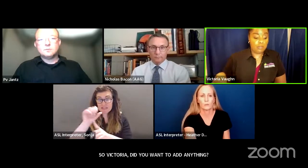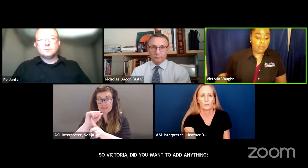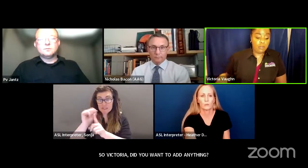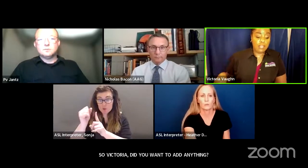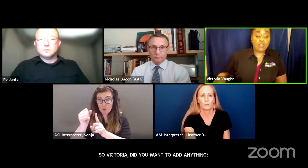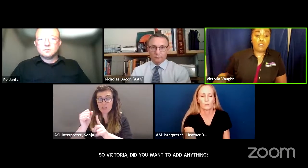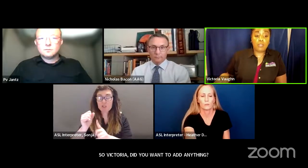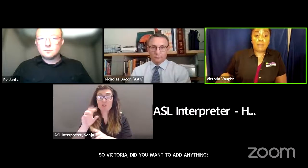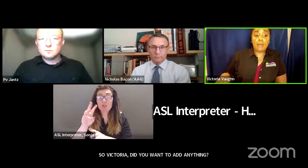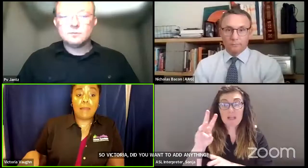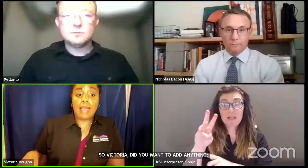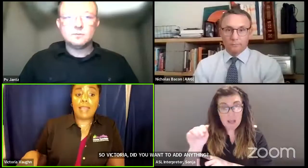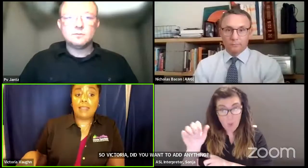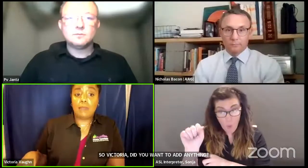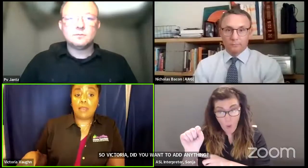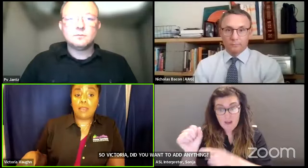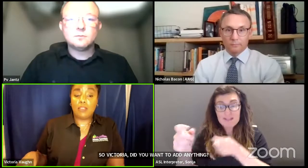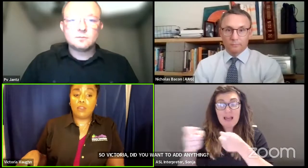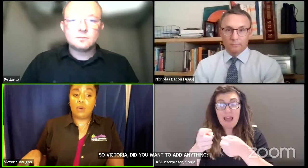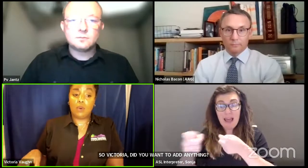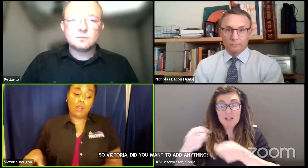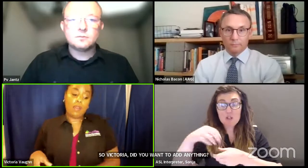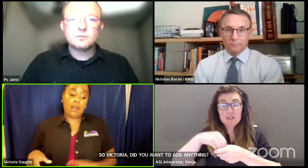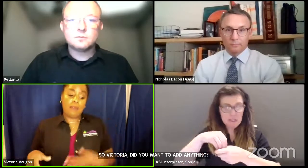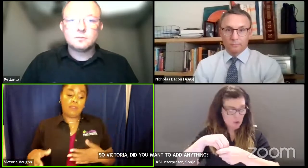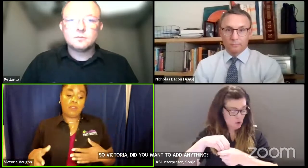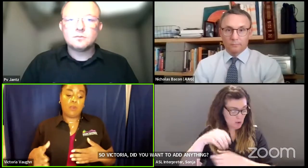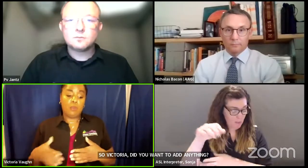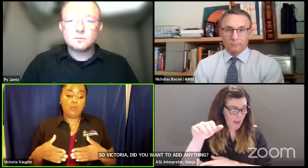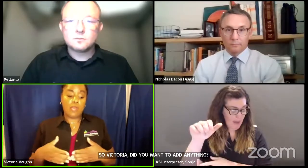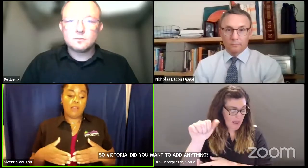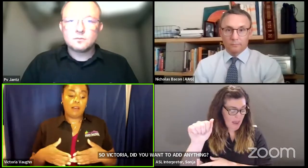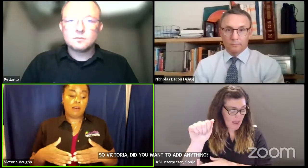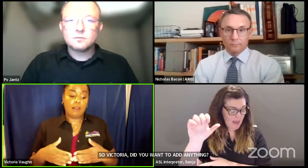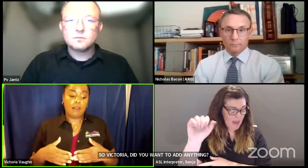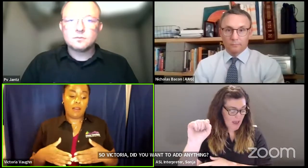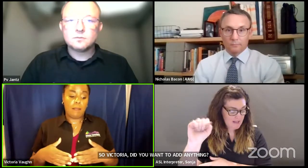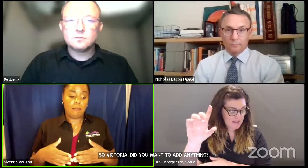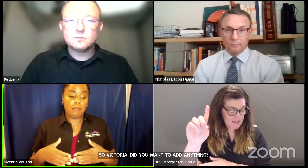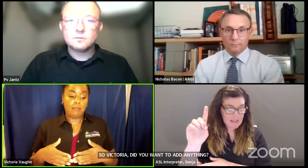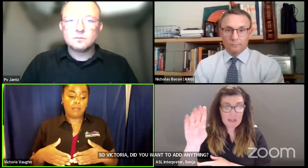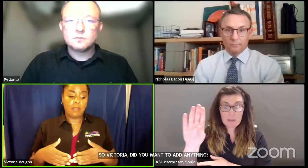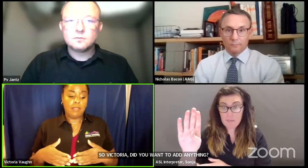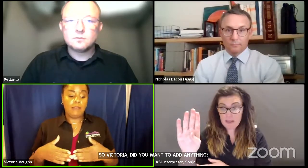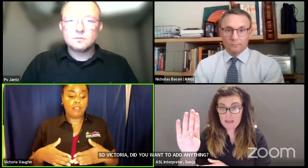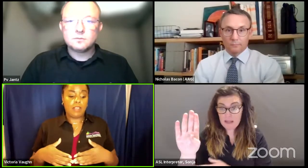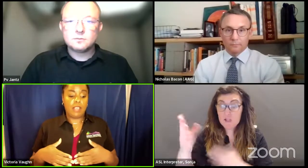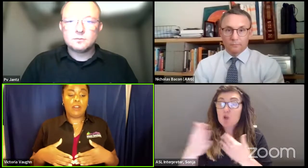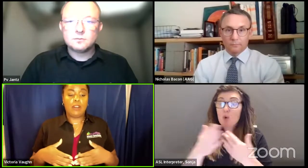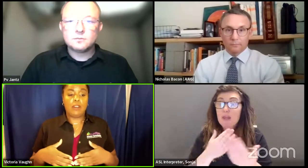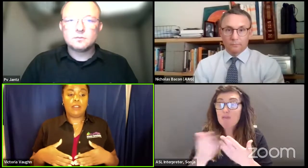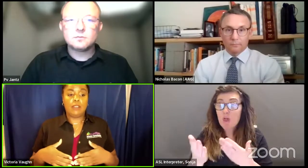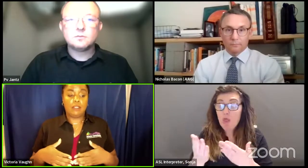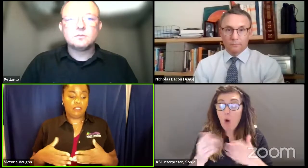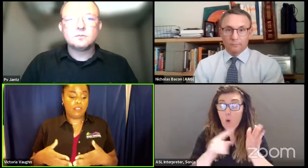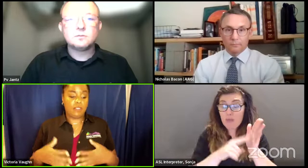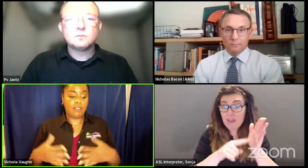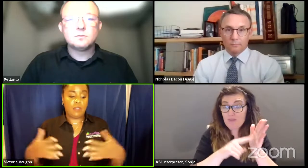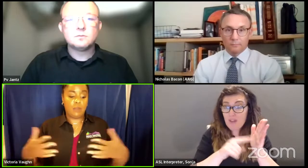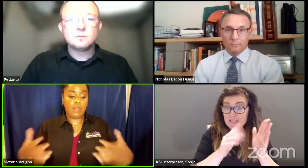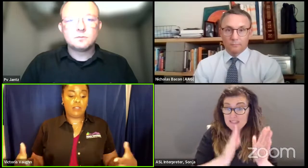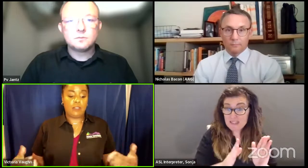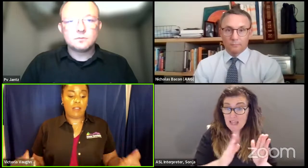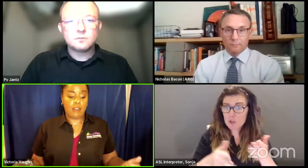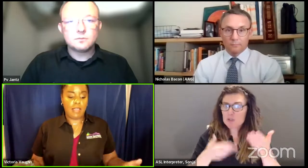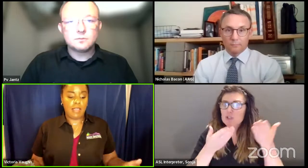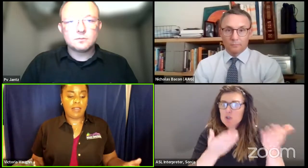handled internally by ASDB. So even though we, the investigator suggested that we